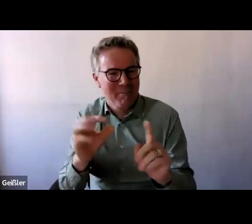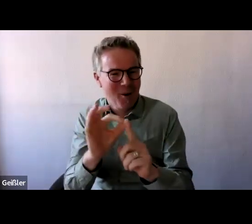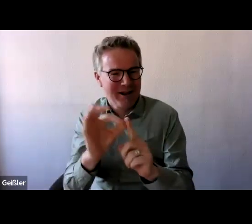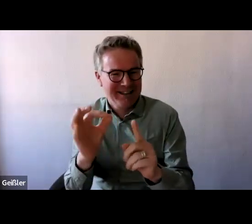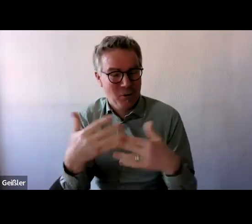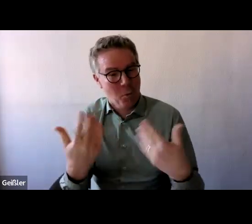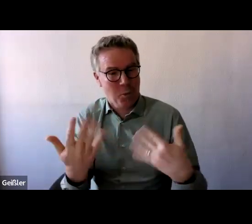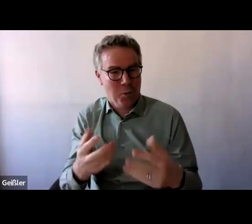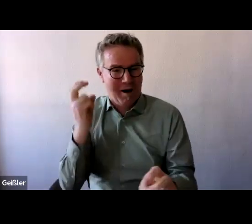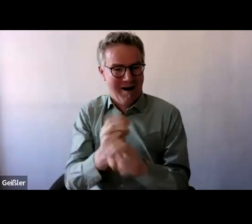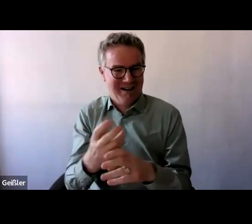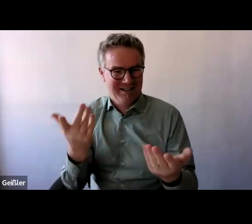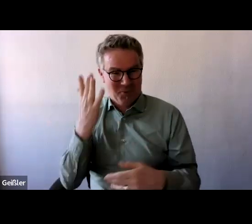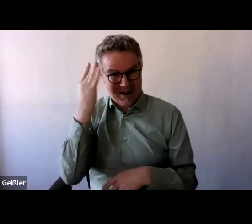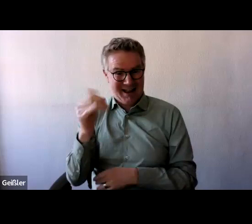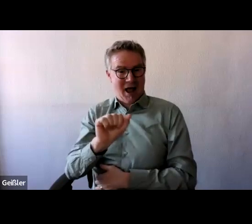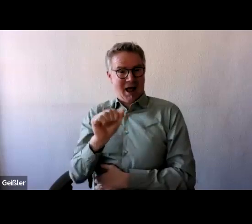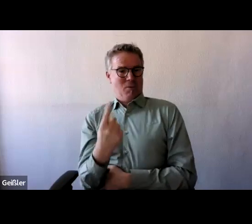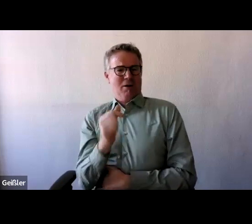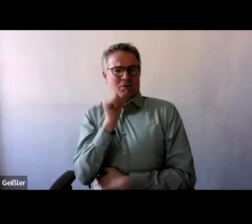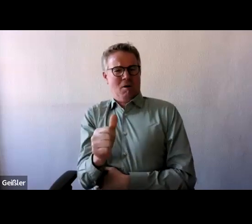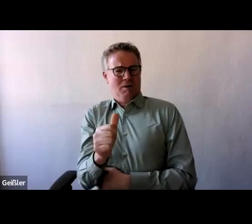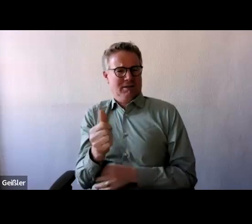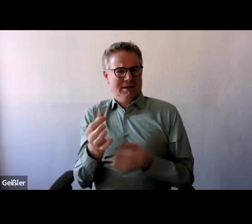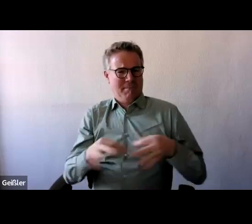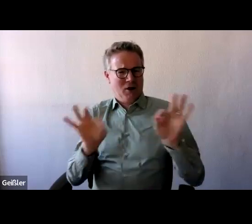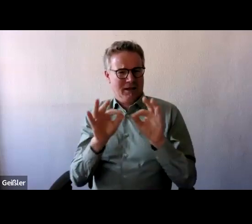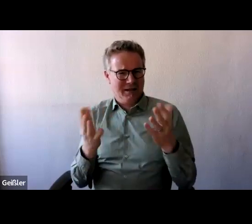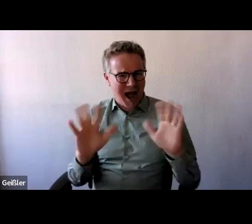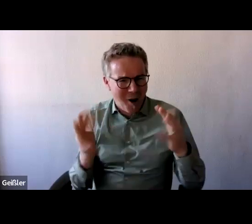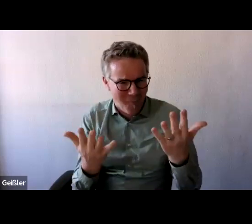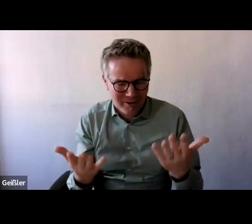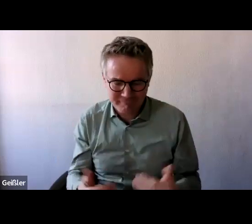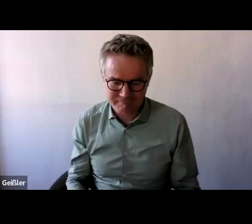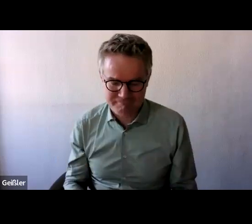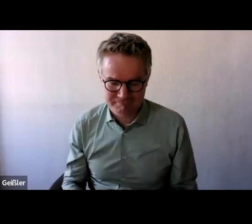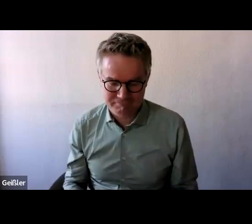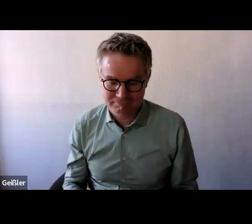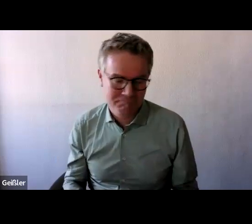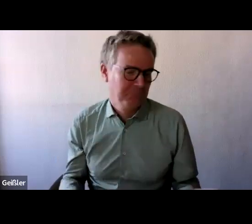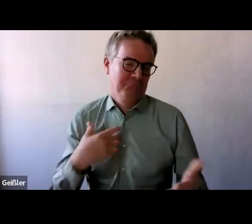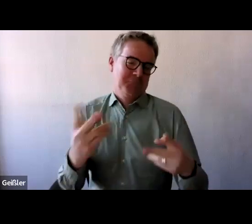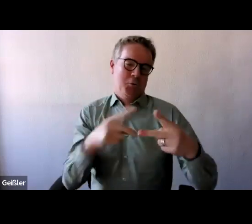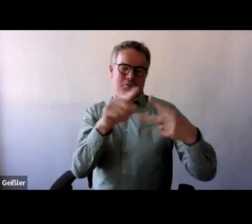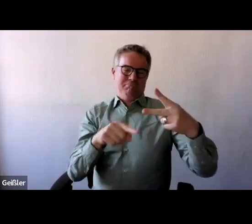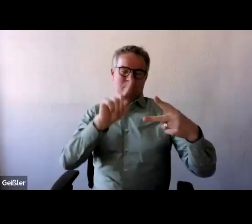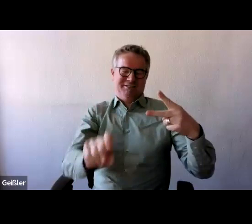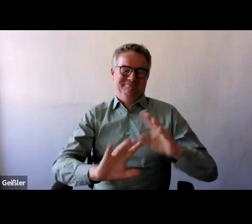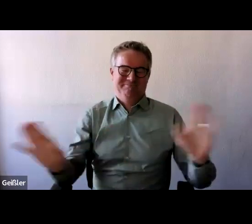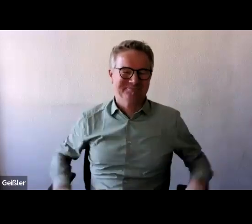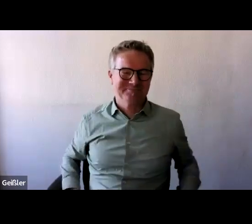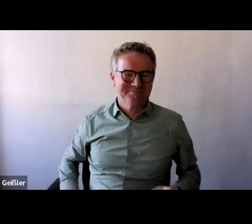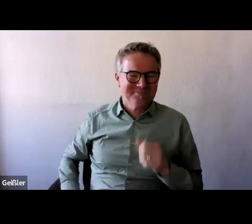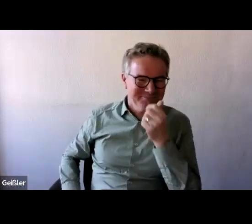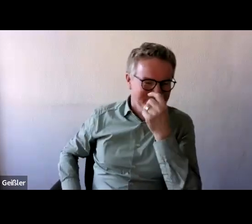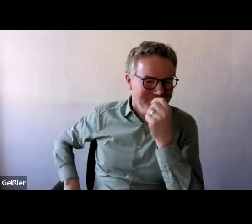do you attribute points in this? Because we know at A1, fluency isn't even important in the teaching. So then